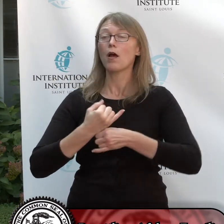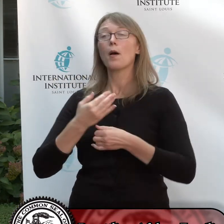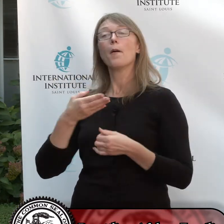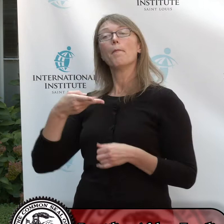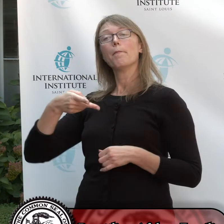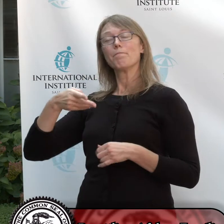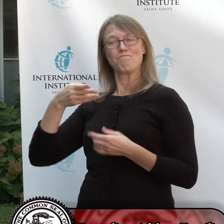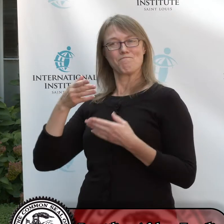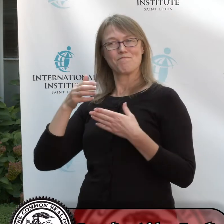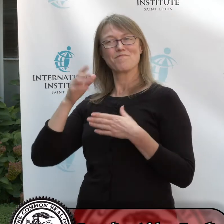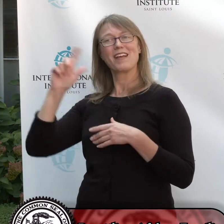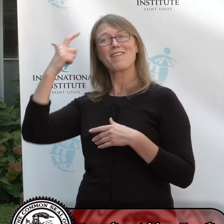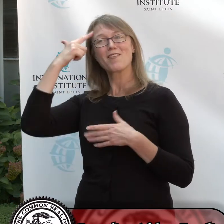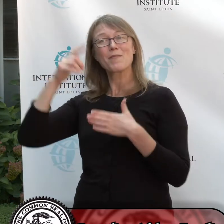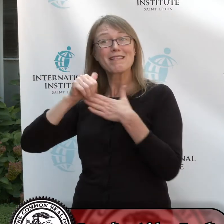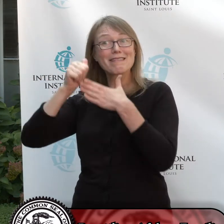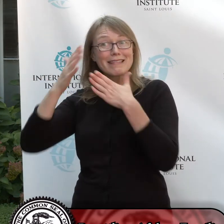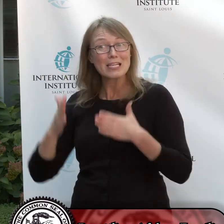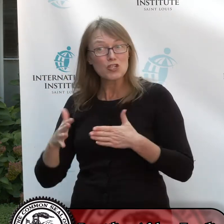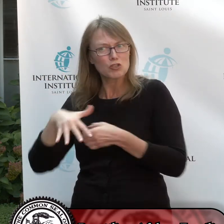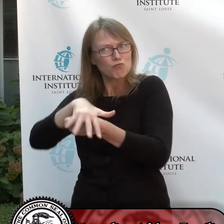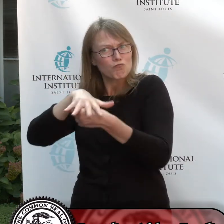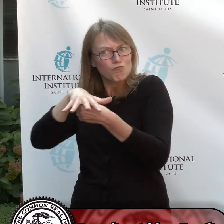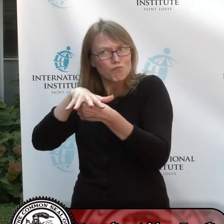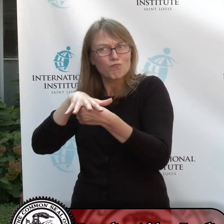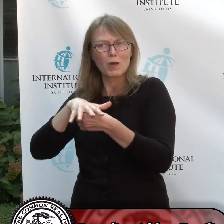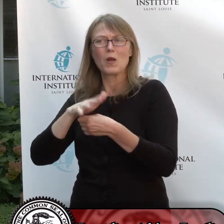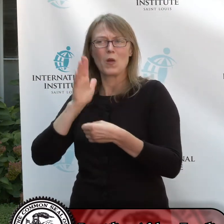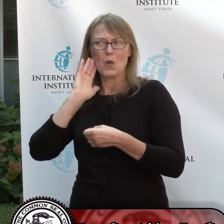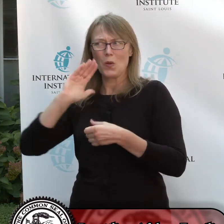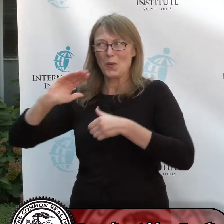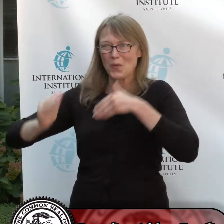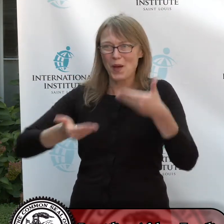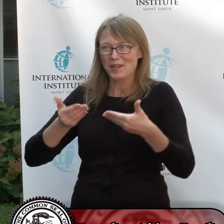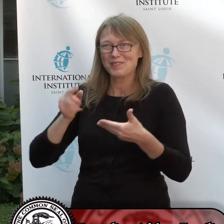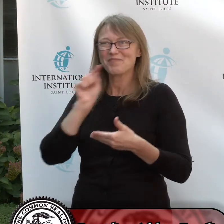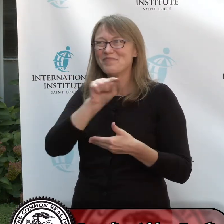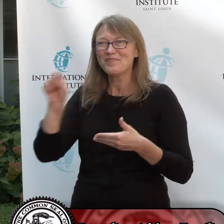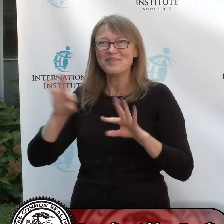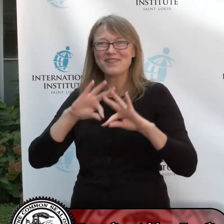volunteers to welcome these families to our region. Thank you.